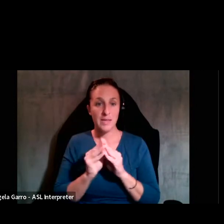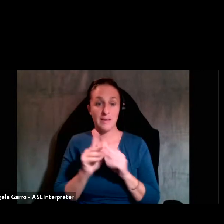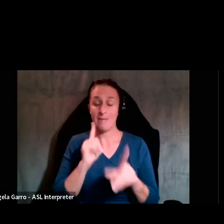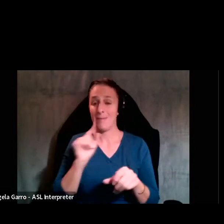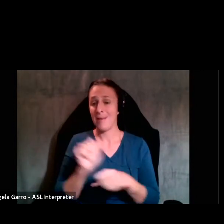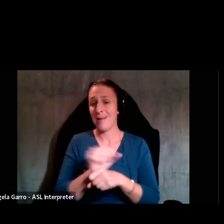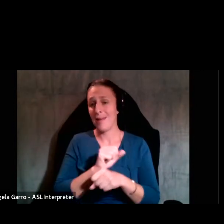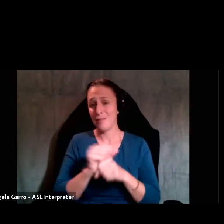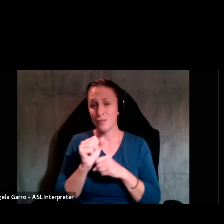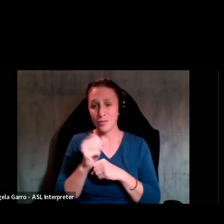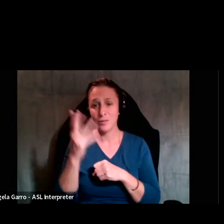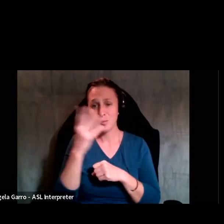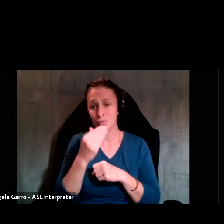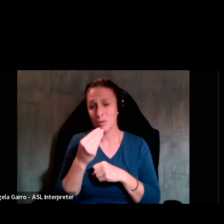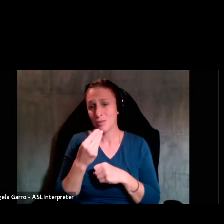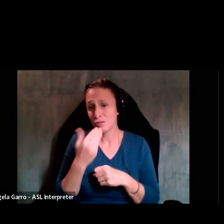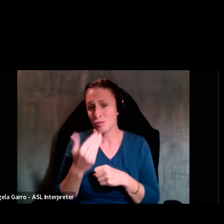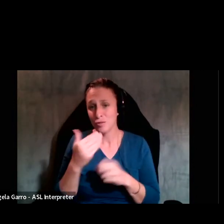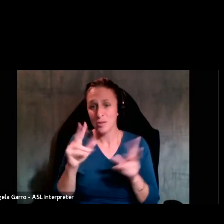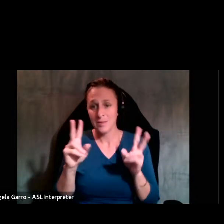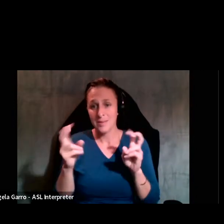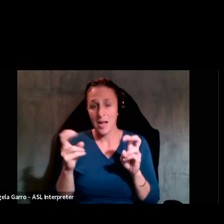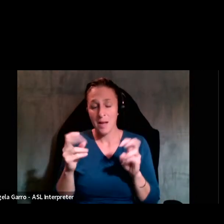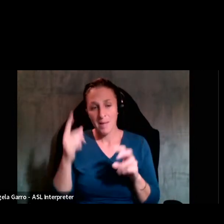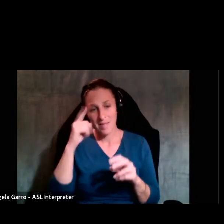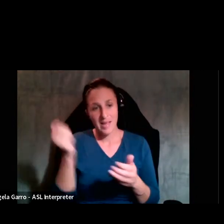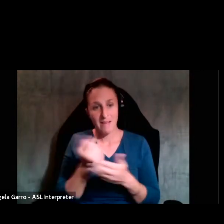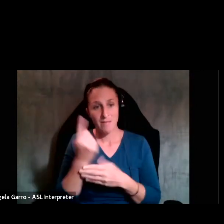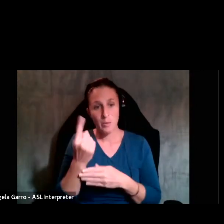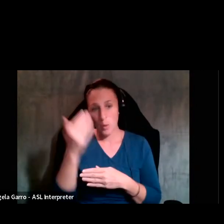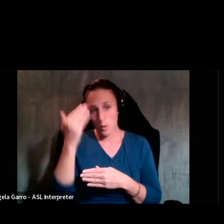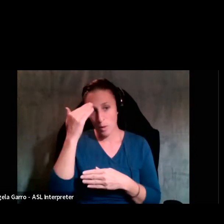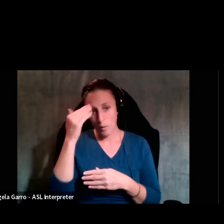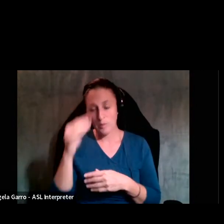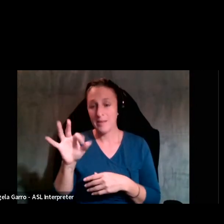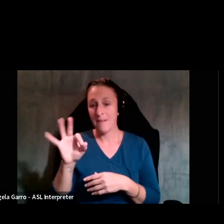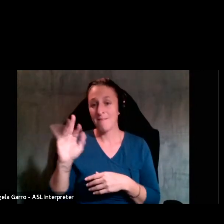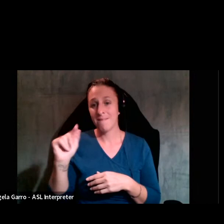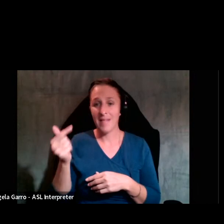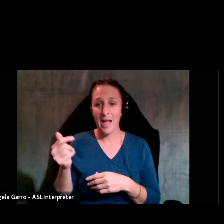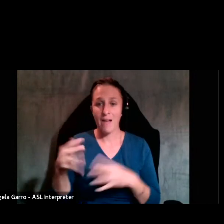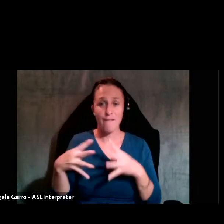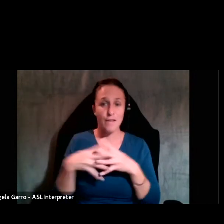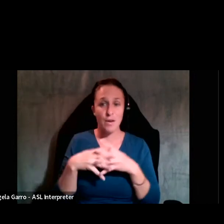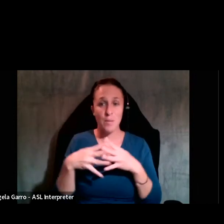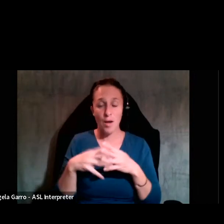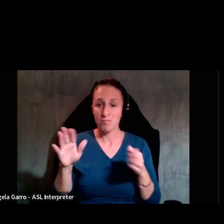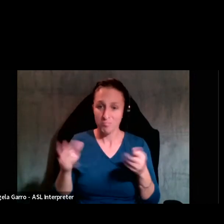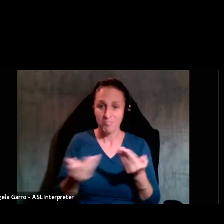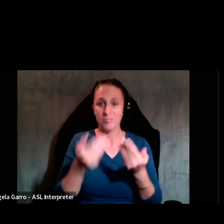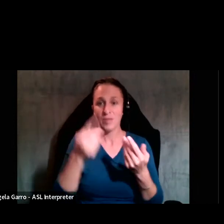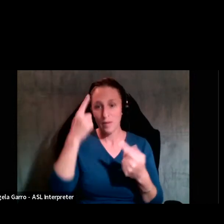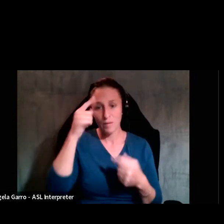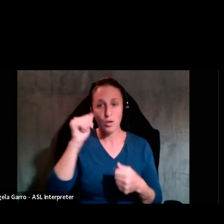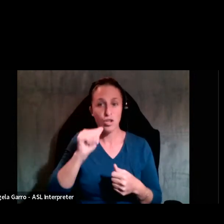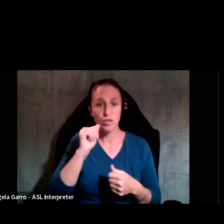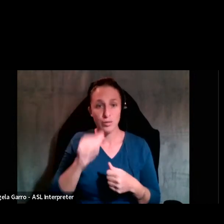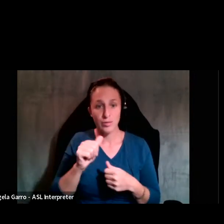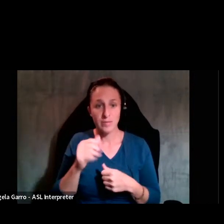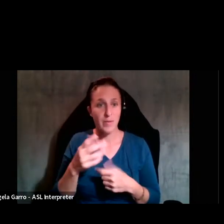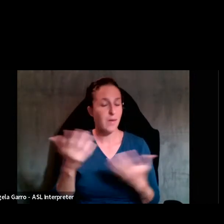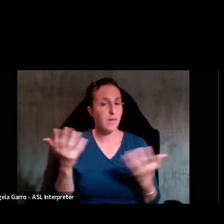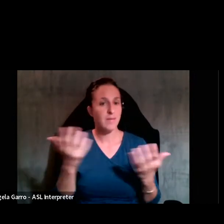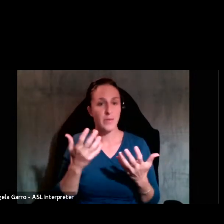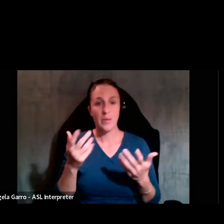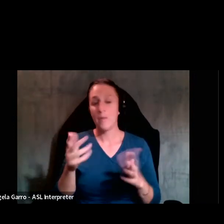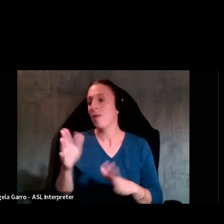pretty good topic there. And I think everybody knows that flag football has been introduced for girls. Yes. And what a big, well,